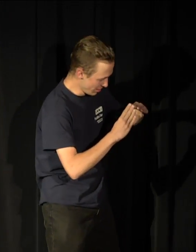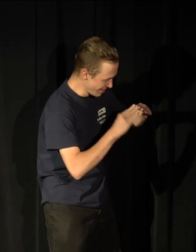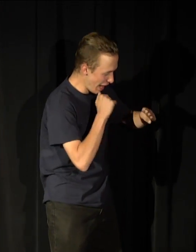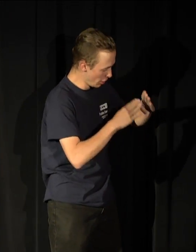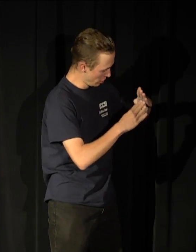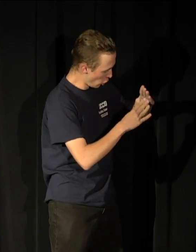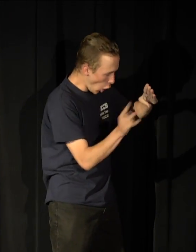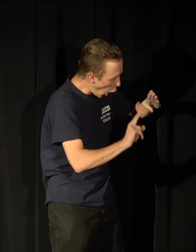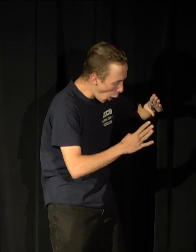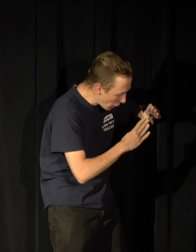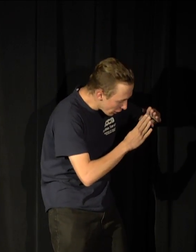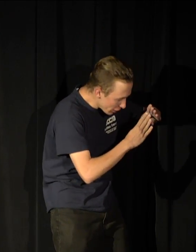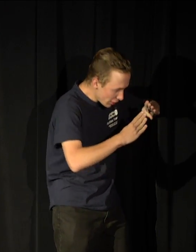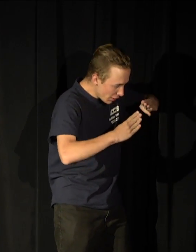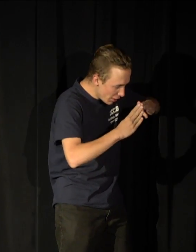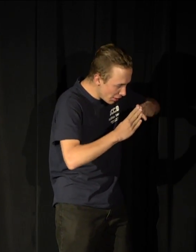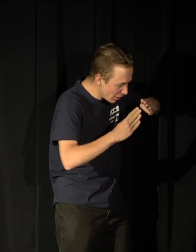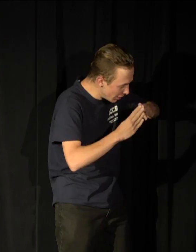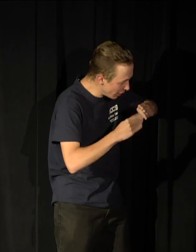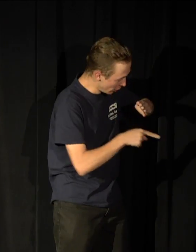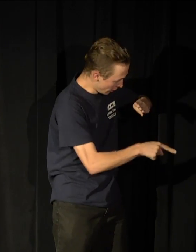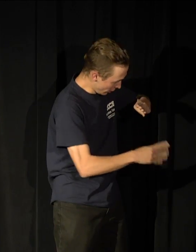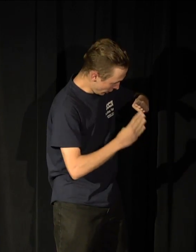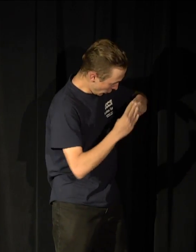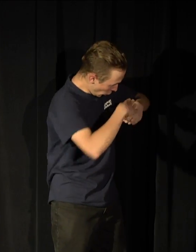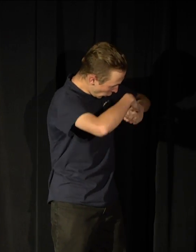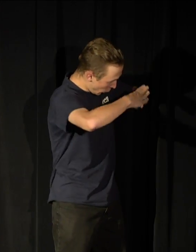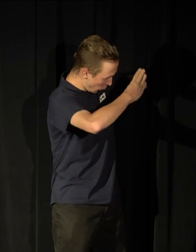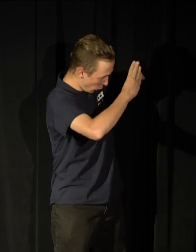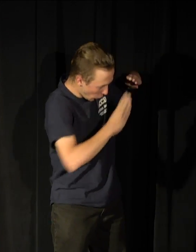no, it's not supposed to be like a T-shape, it has to be neat at the top.